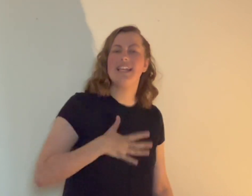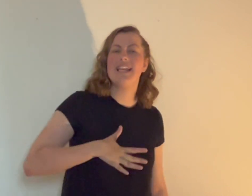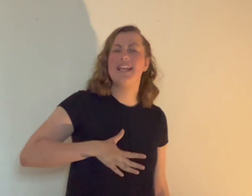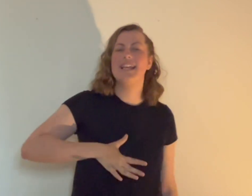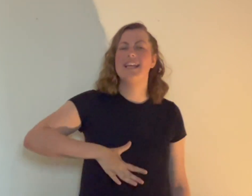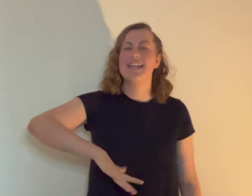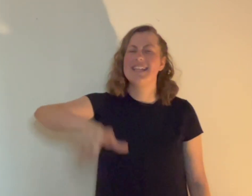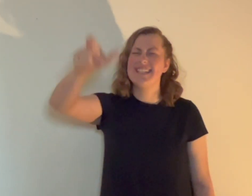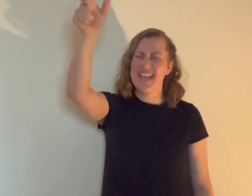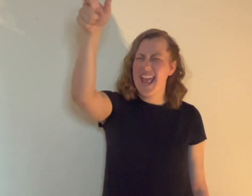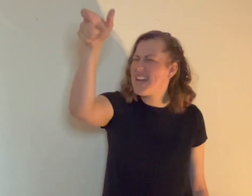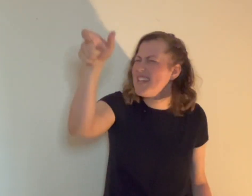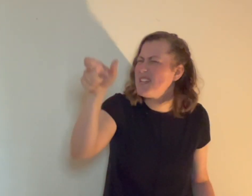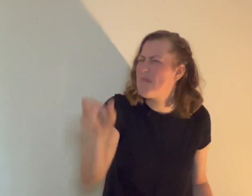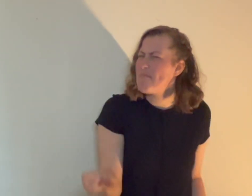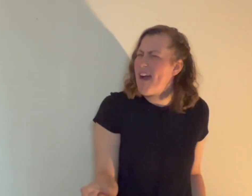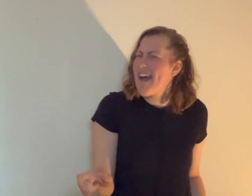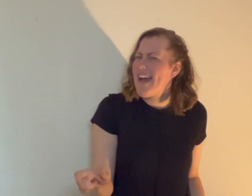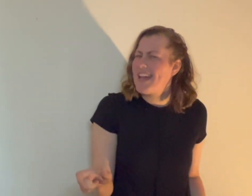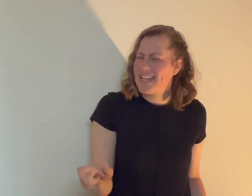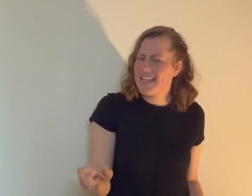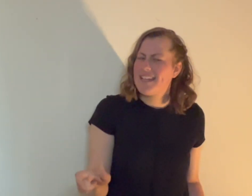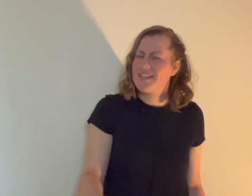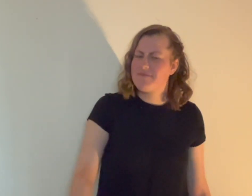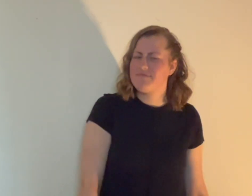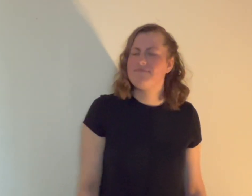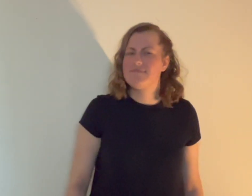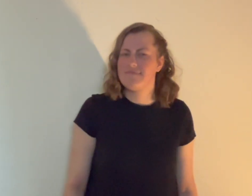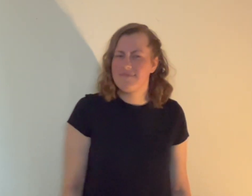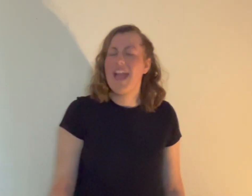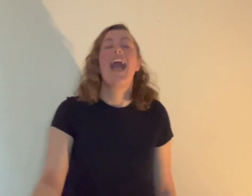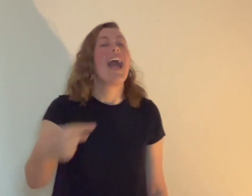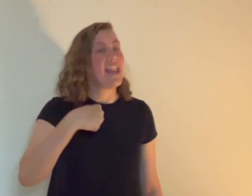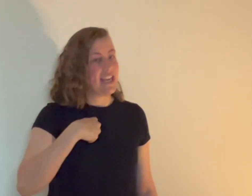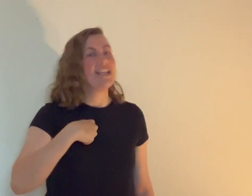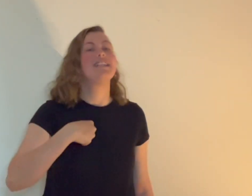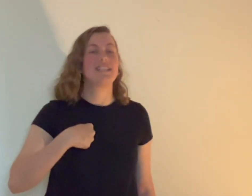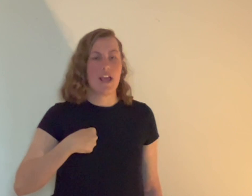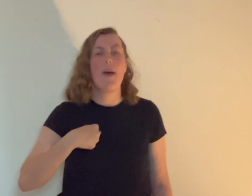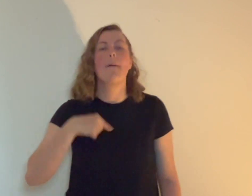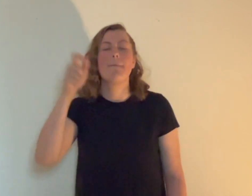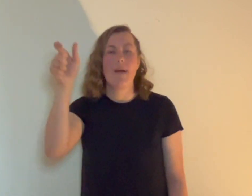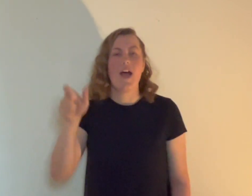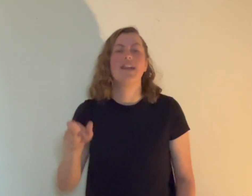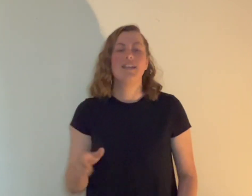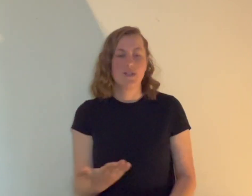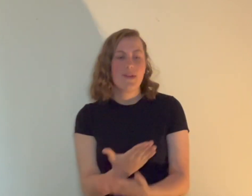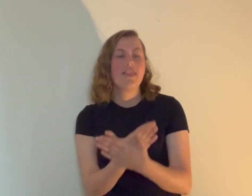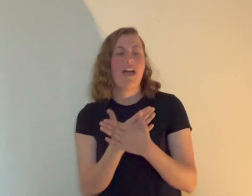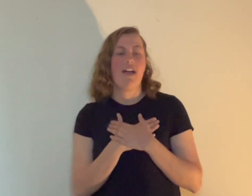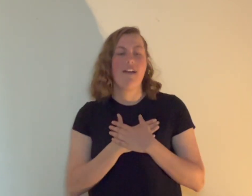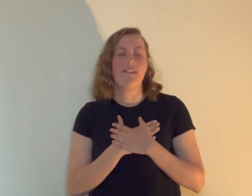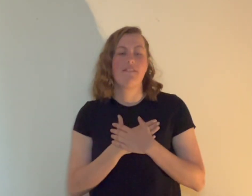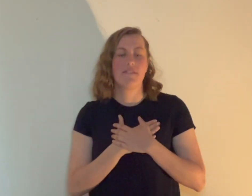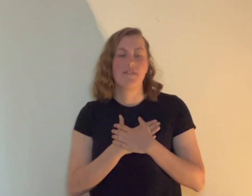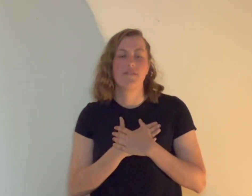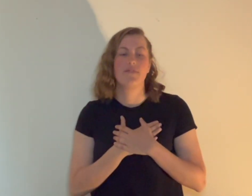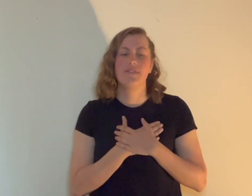anybody? I need somebody to love Could it